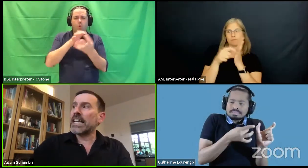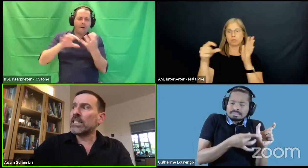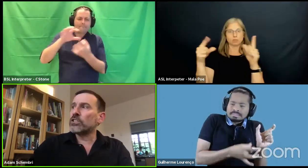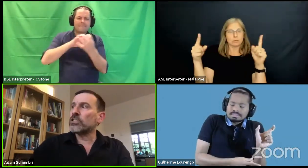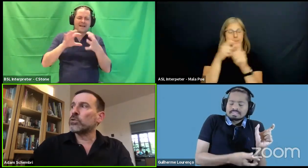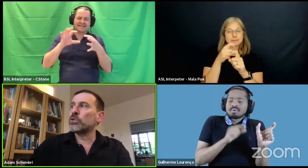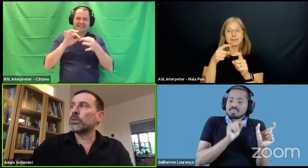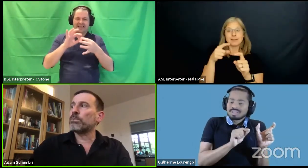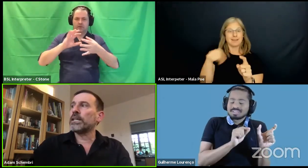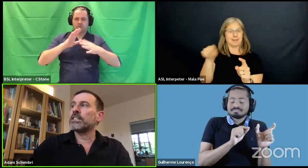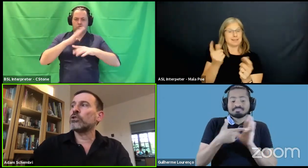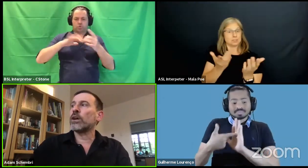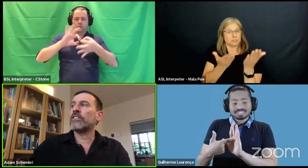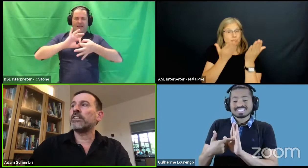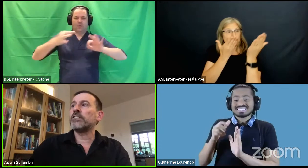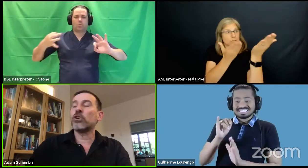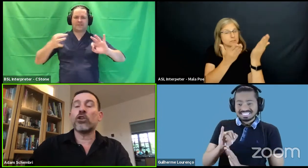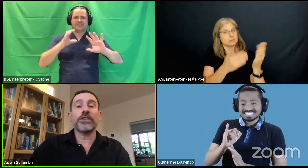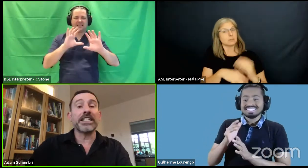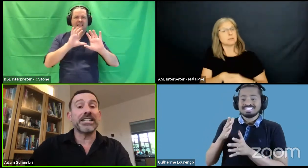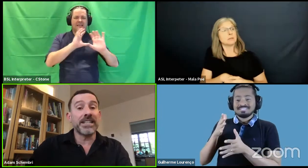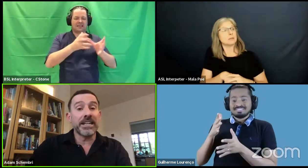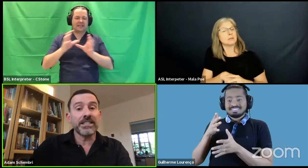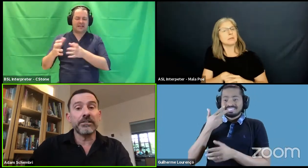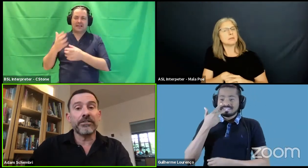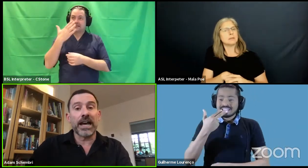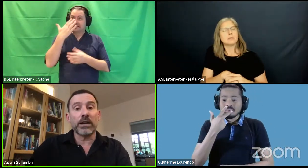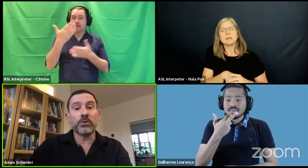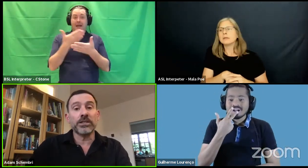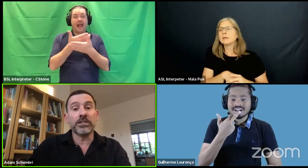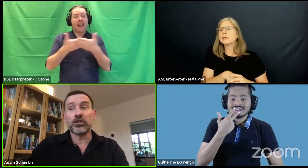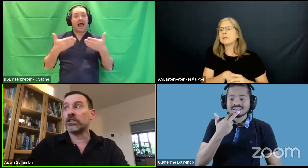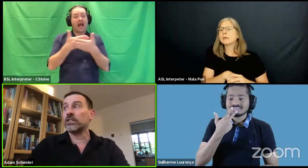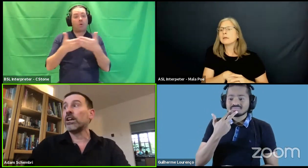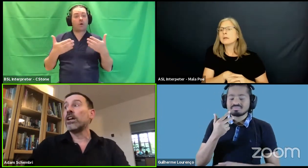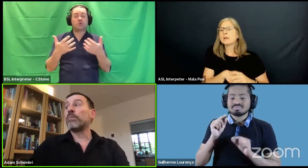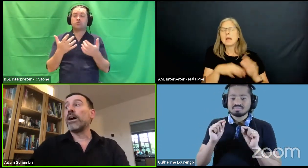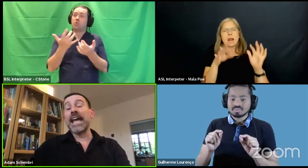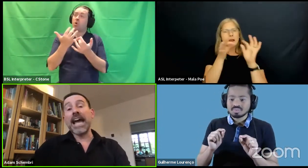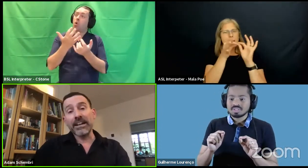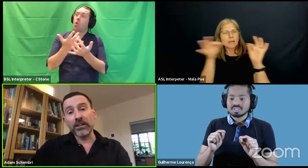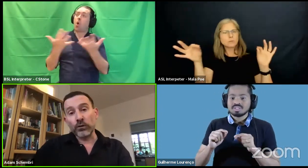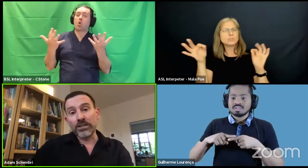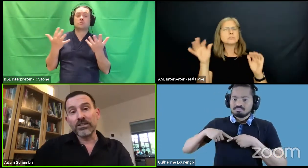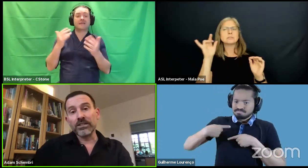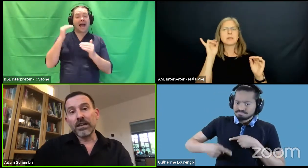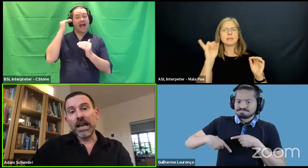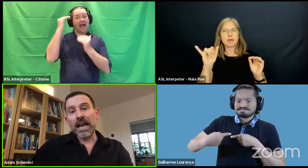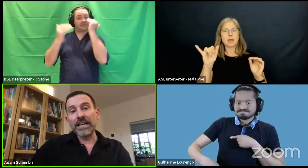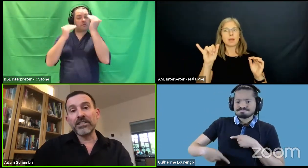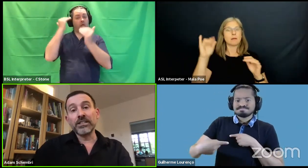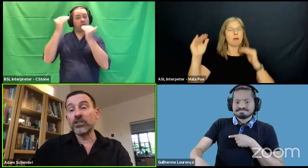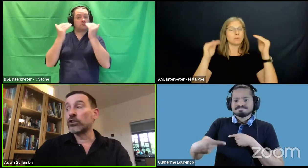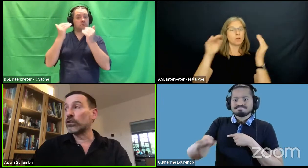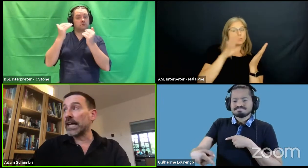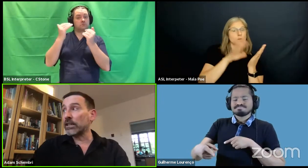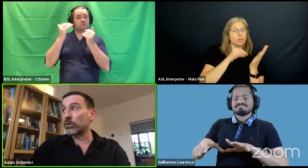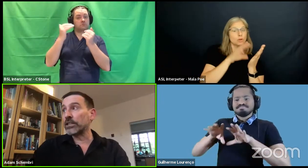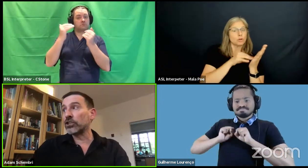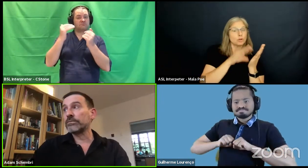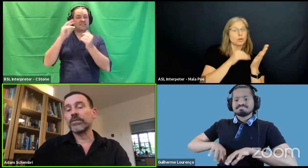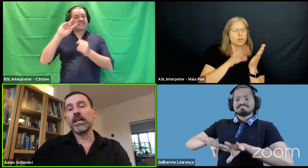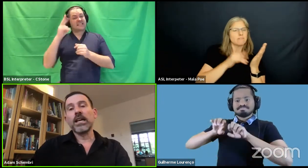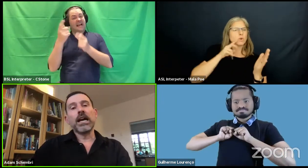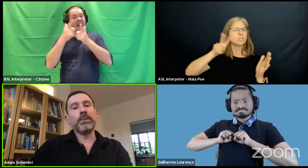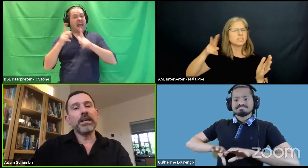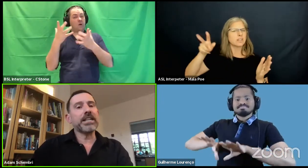that languages which appear to have undergone extensive acquisition by adults as an additional